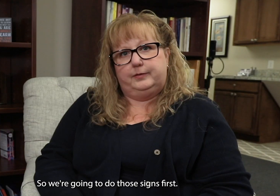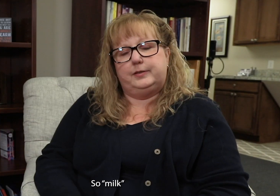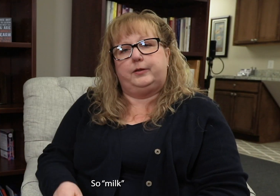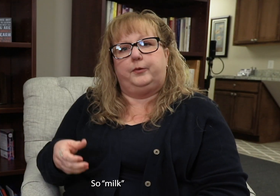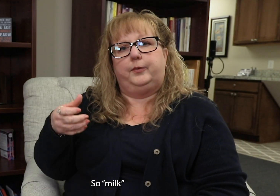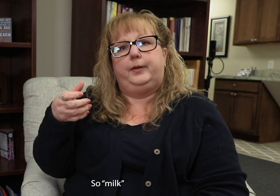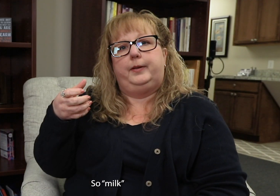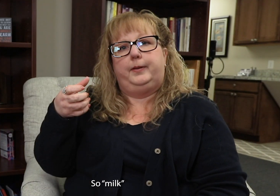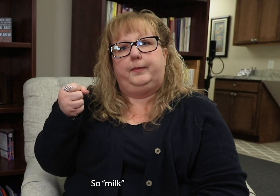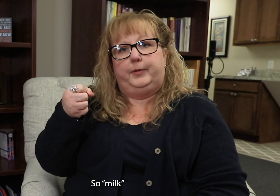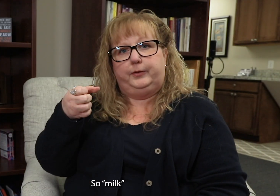So milk